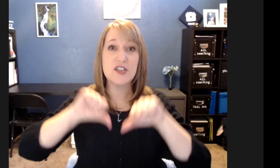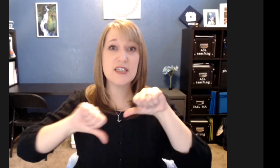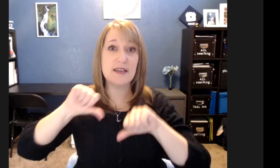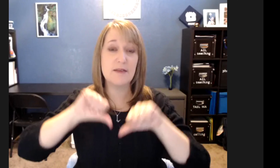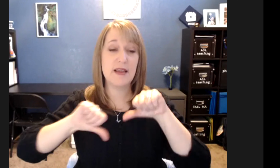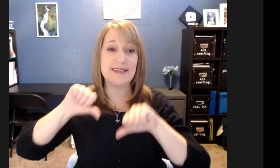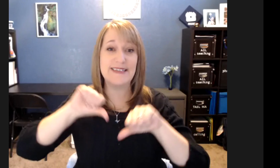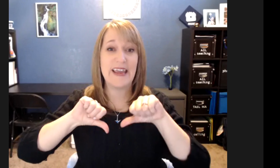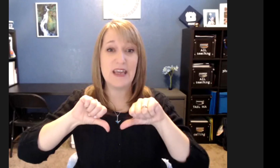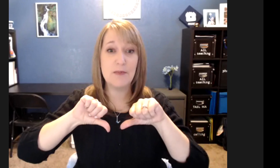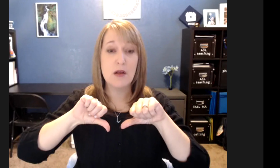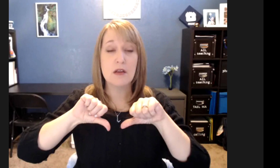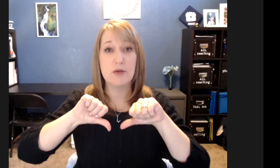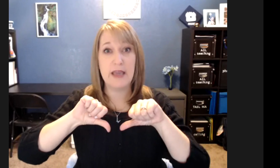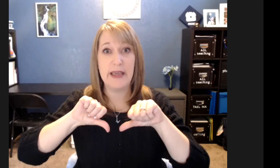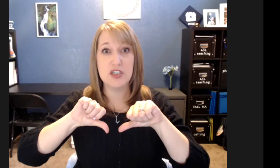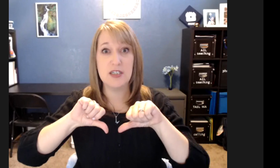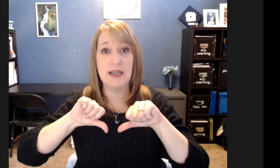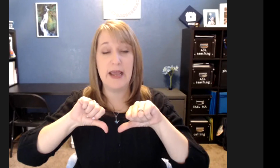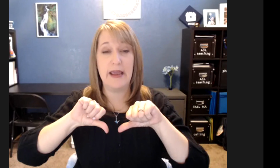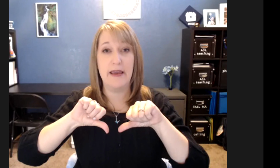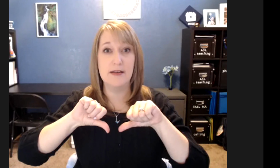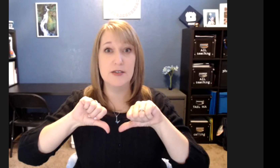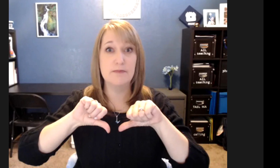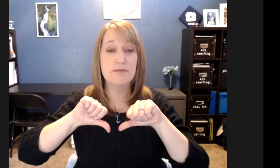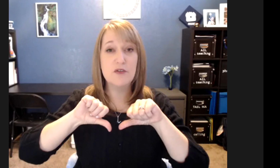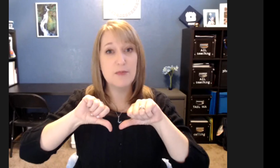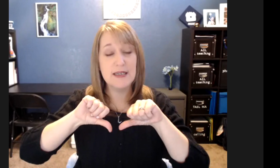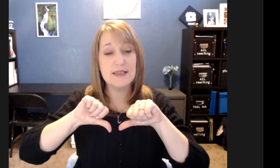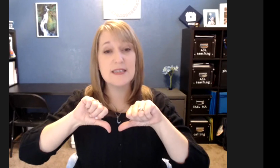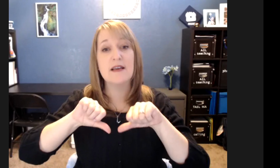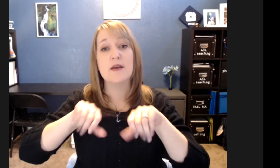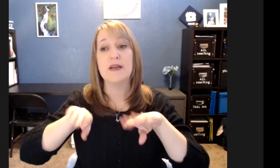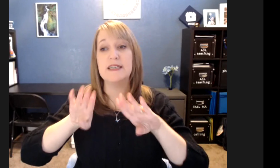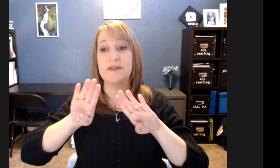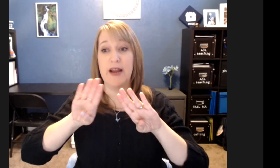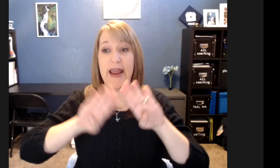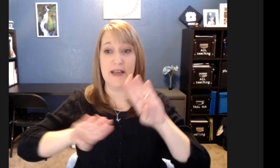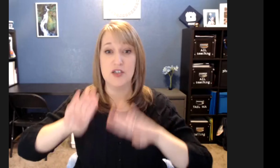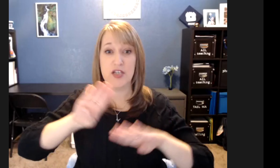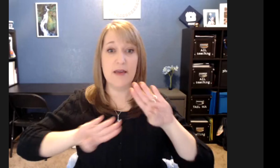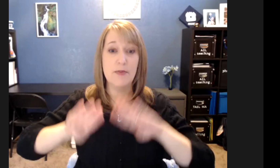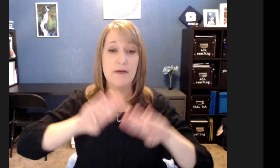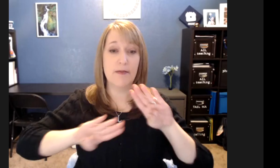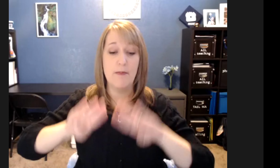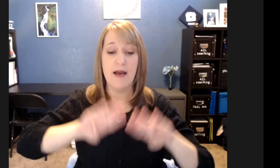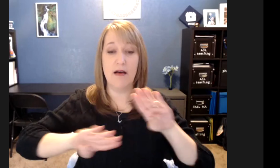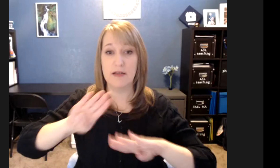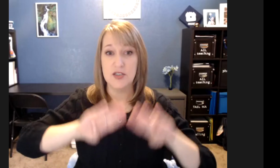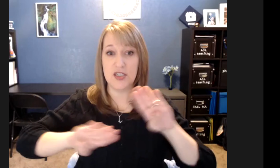Biology is going to be the same location and movement, but a different hand shape.